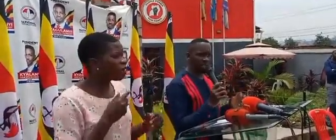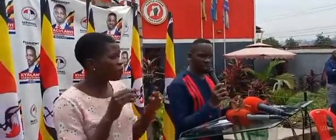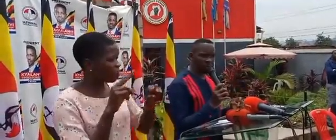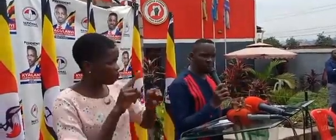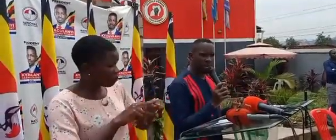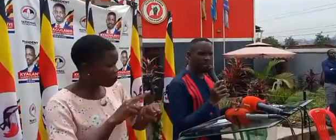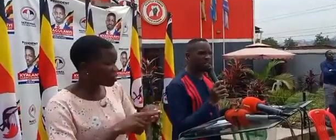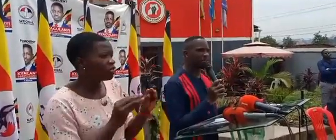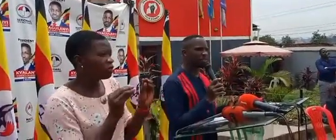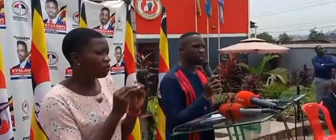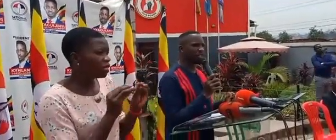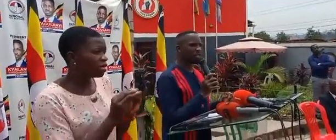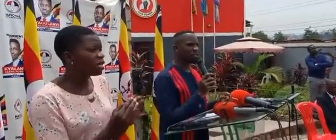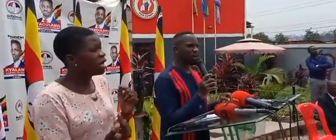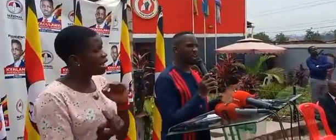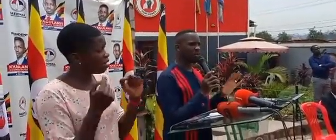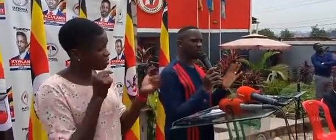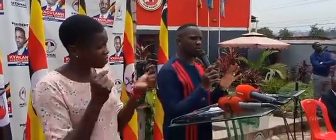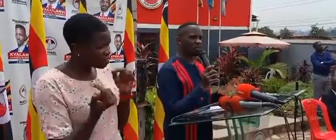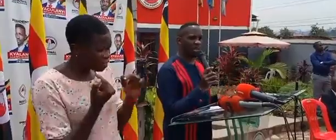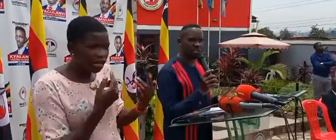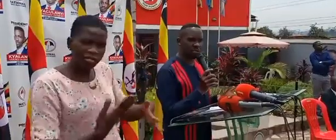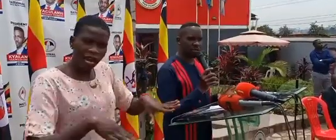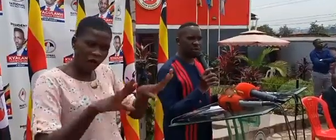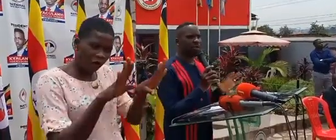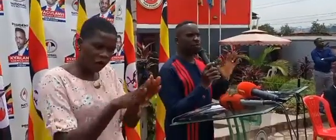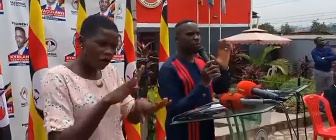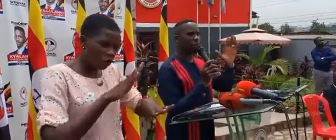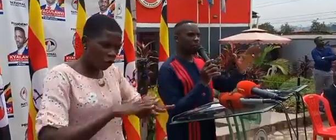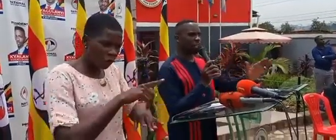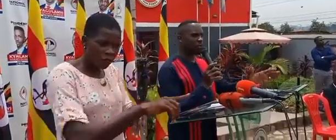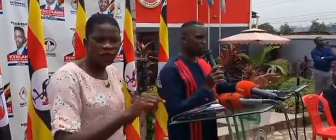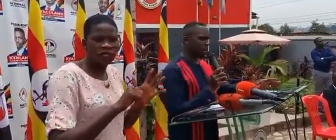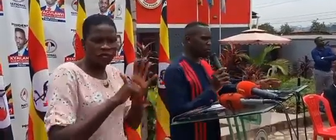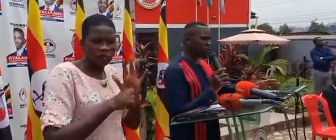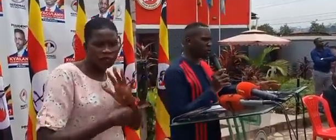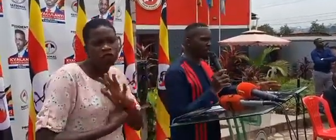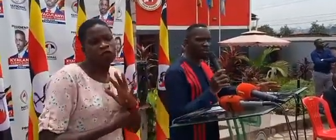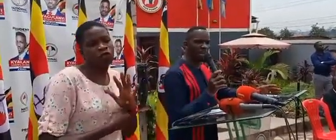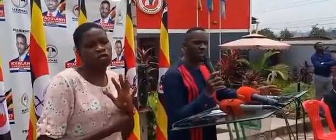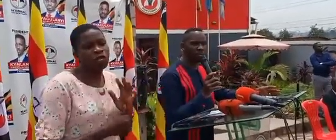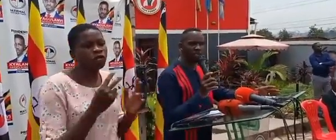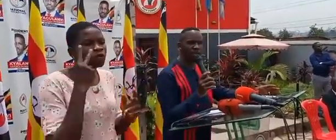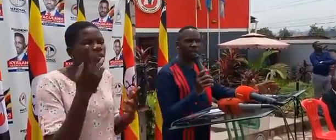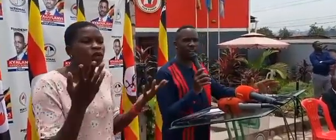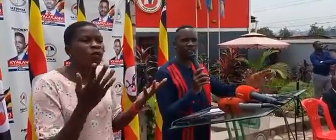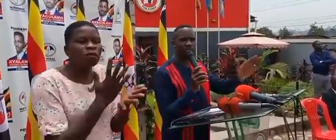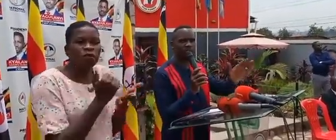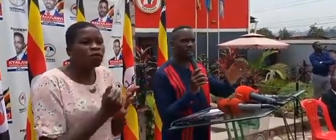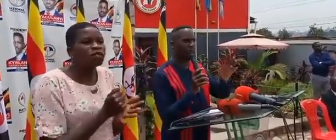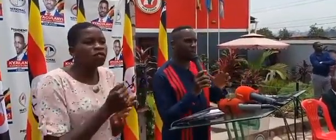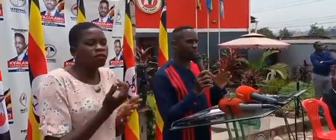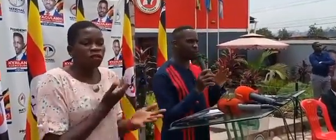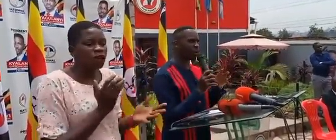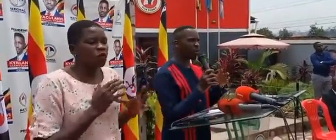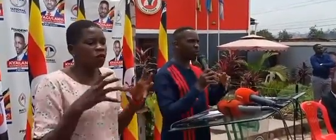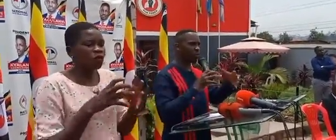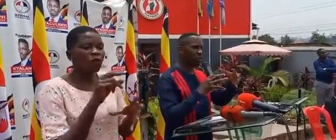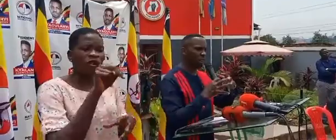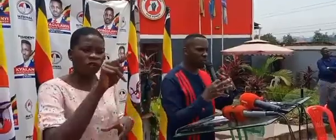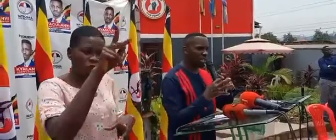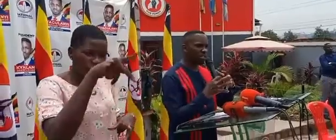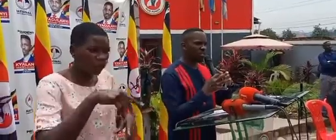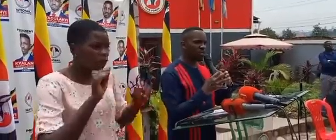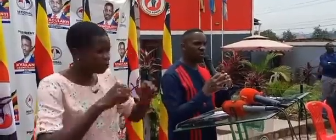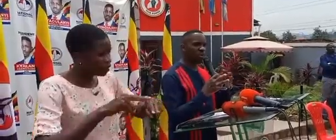parlamentary caucus ya fe, ya NUP, tukanya kumisonga zino, tulawe utugendo kutambula. Kube chibina acha, fichiki wa National Unity Platform,